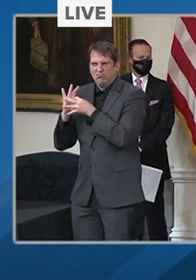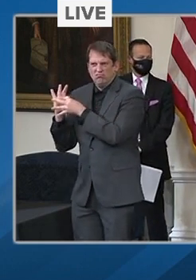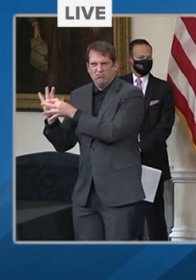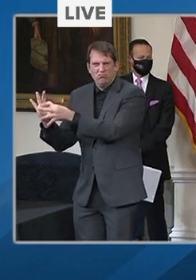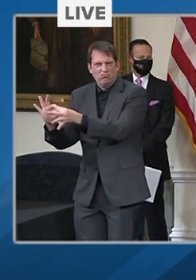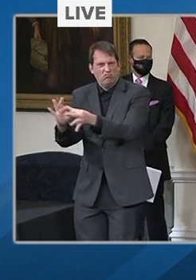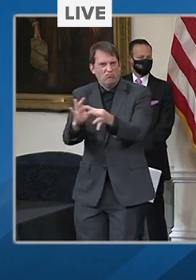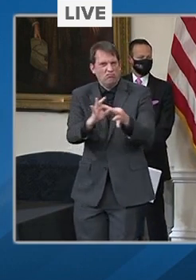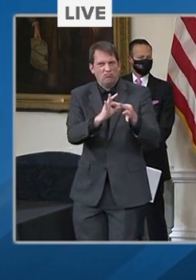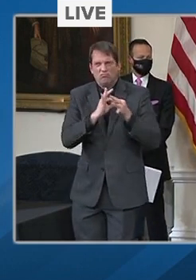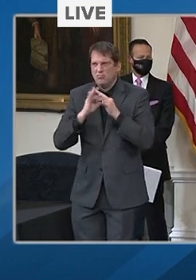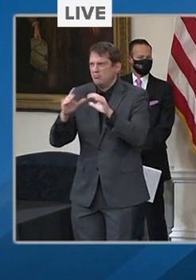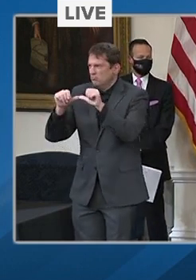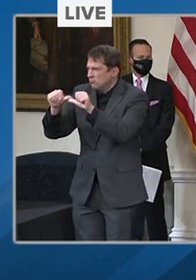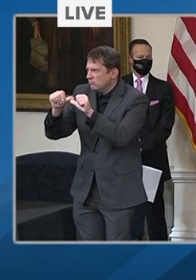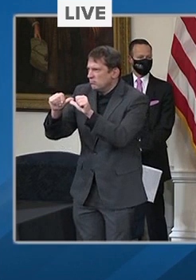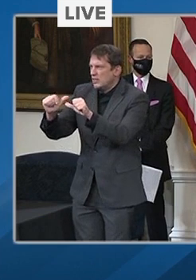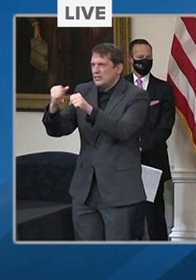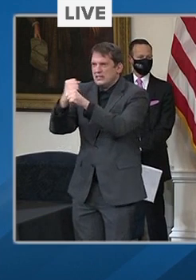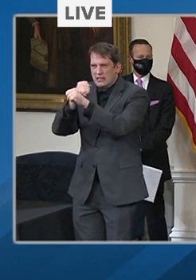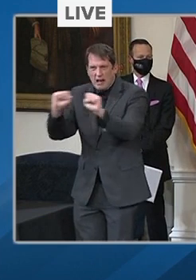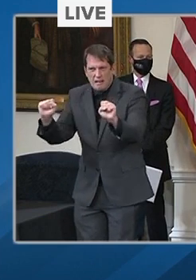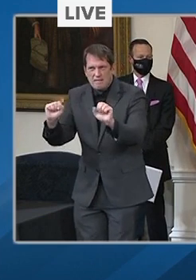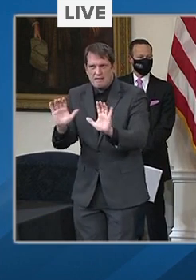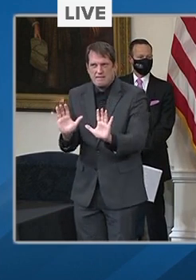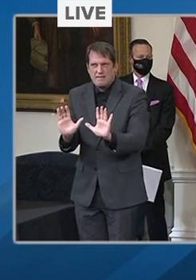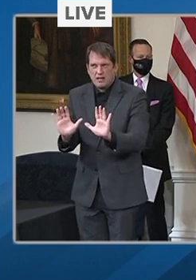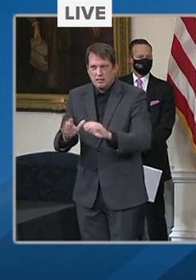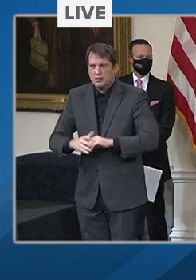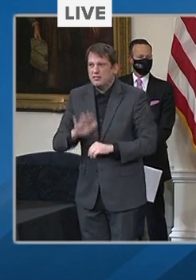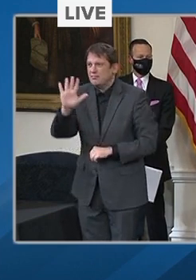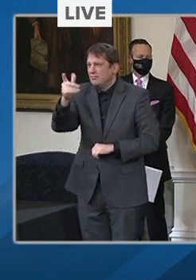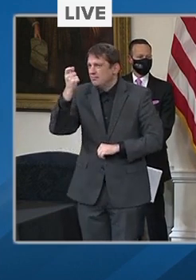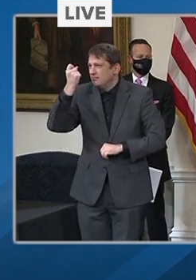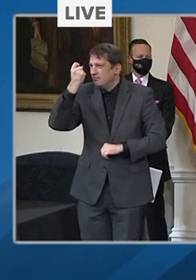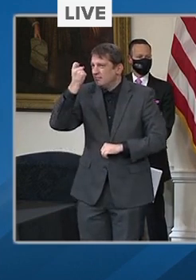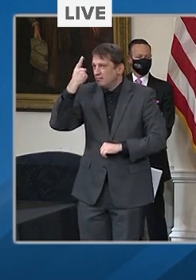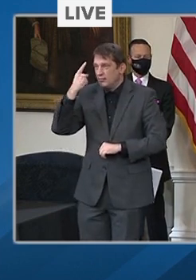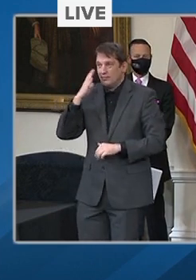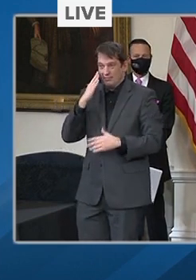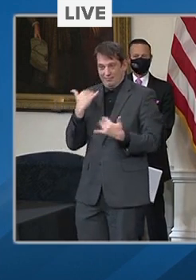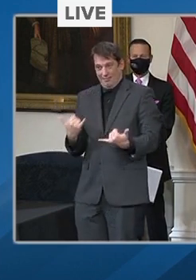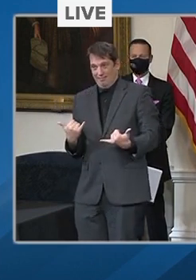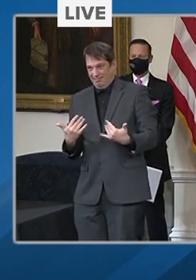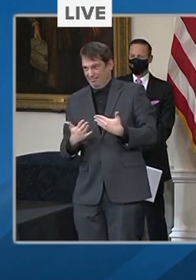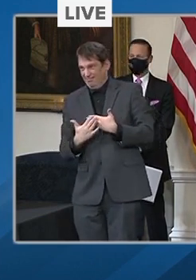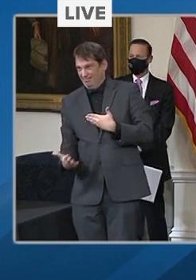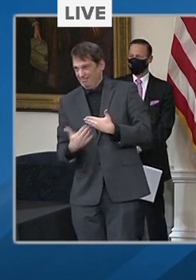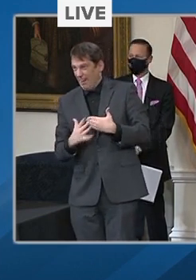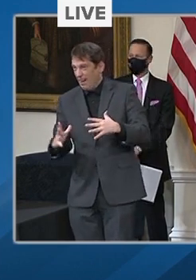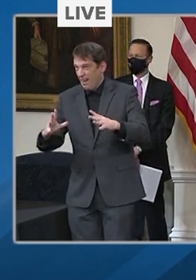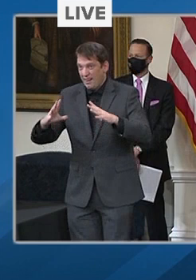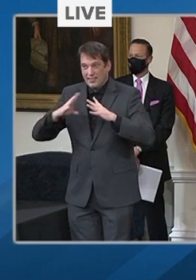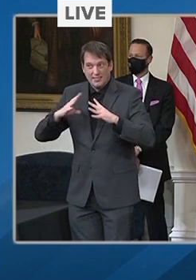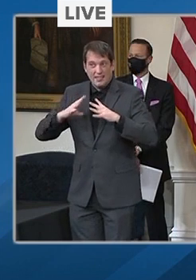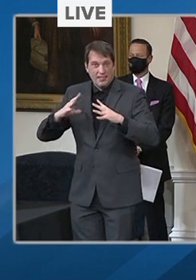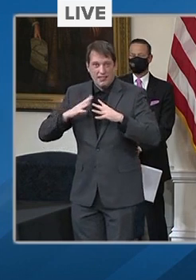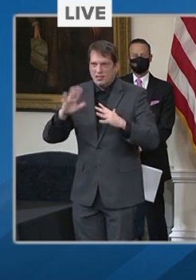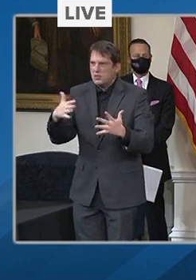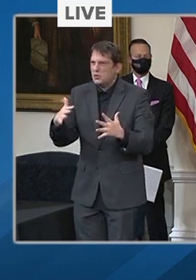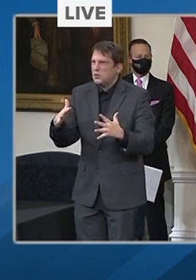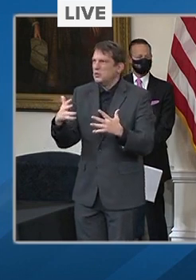Maryland. However, this holiday season could present perhaps our toughest challenge